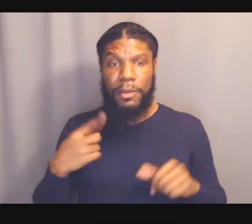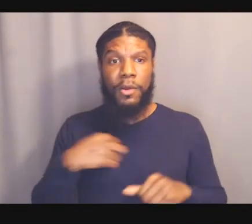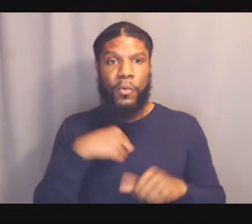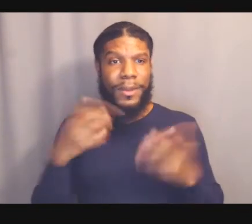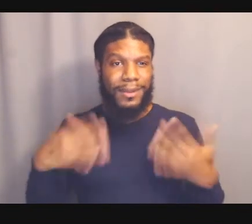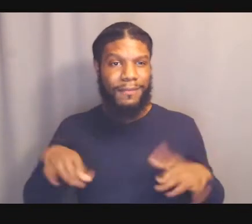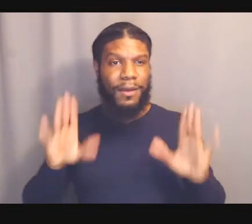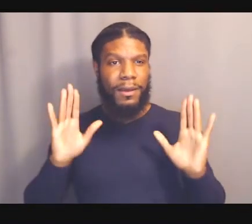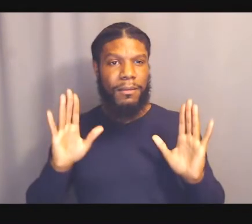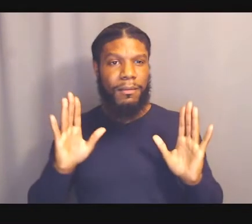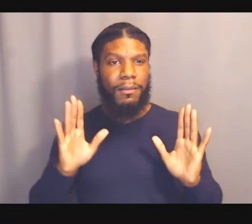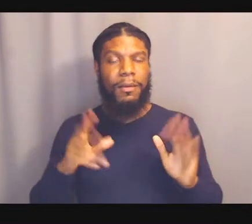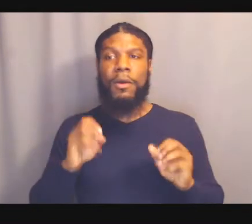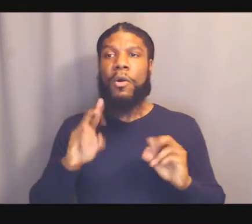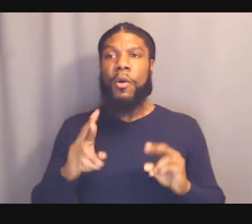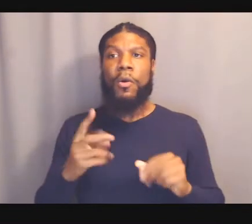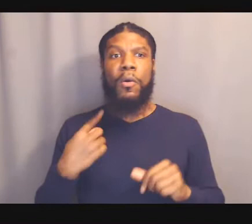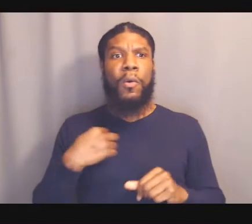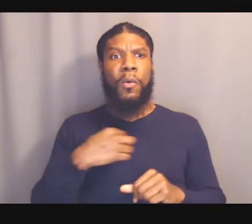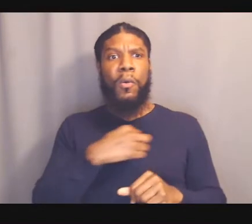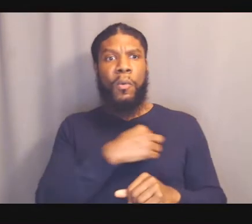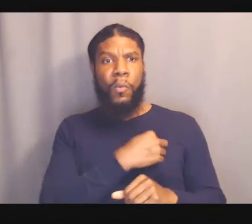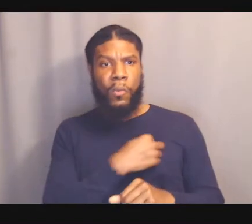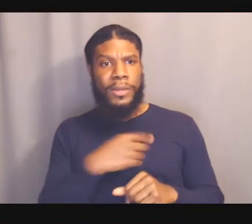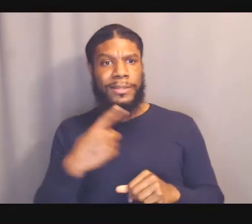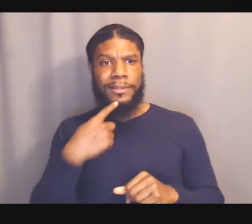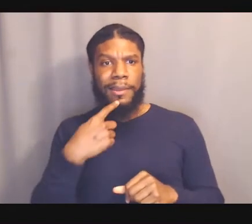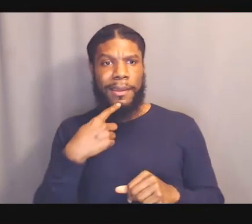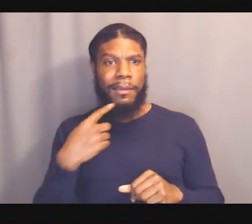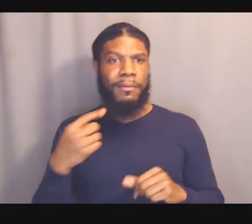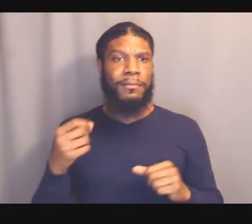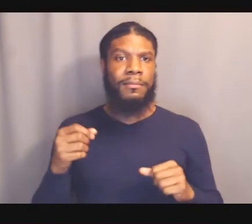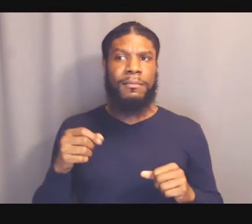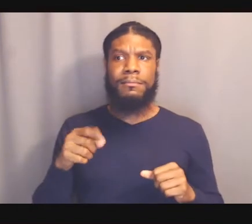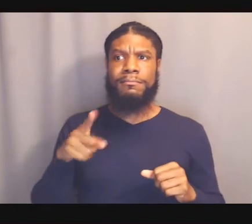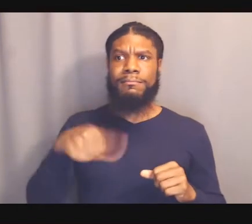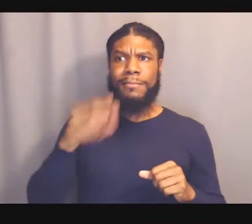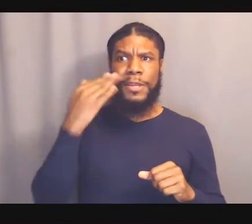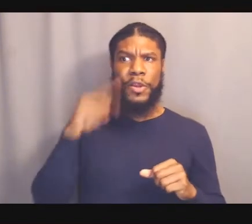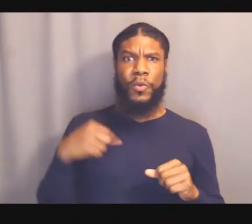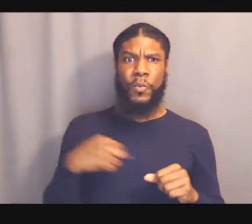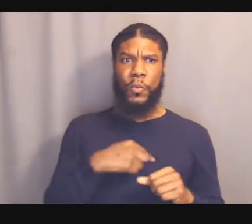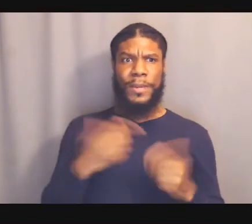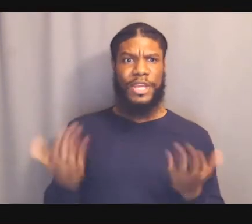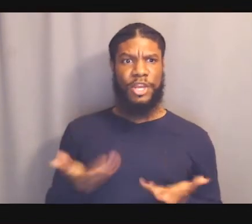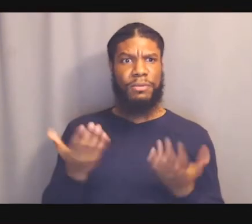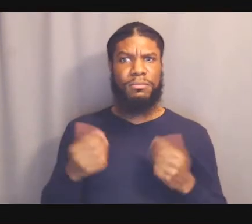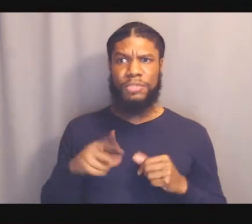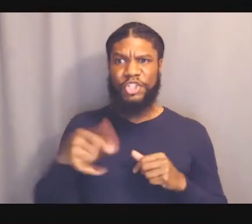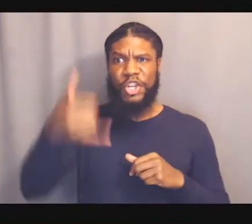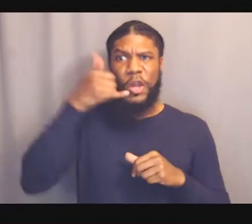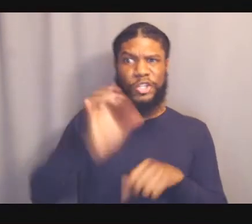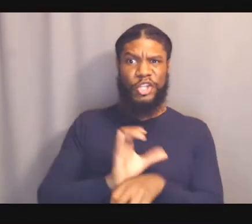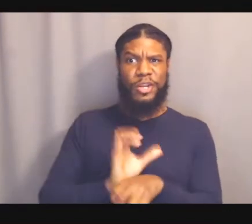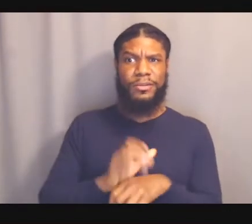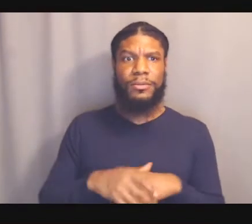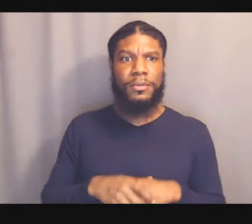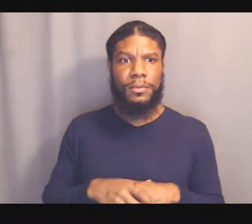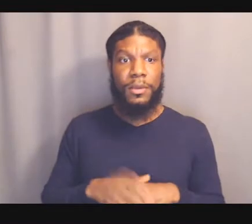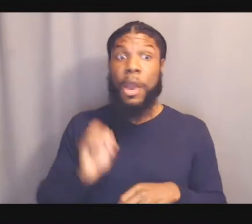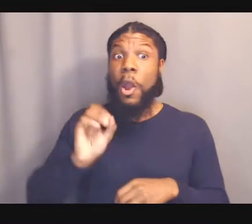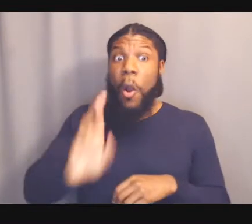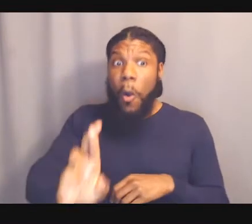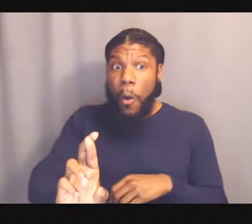us. Right. They should be calling out to the church, or we got to stop taking this position. They only call the